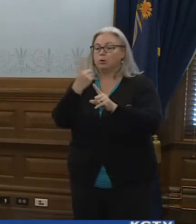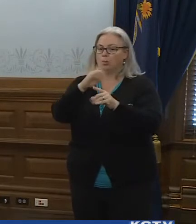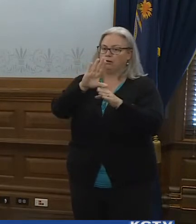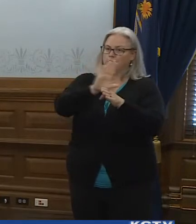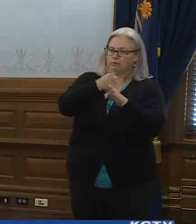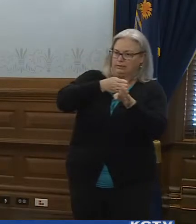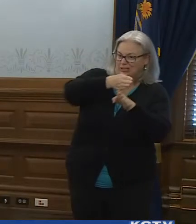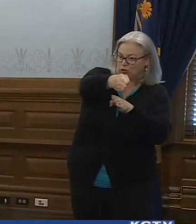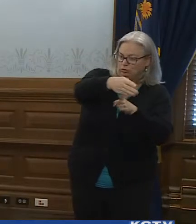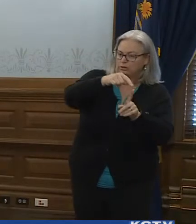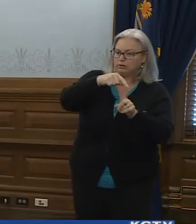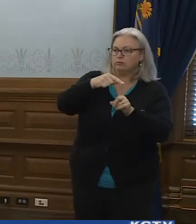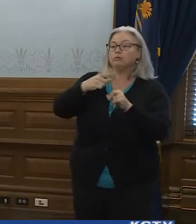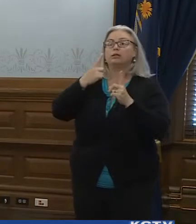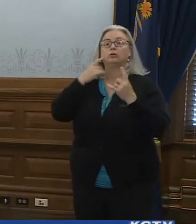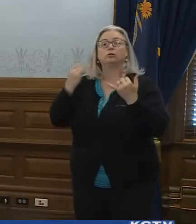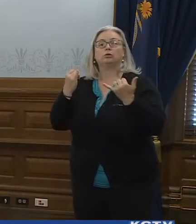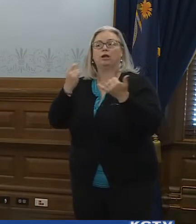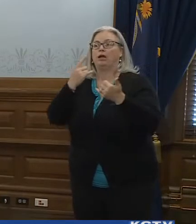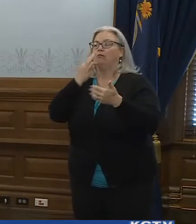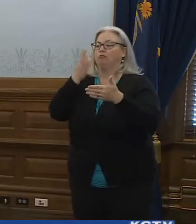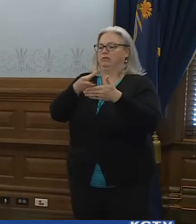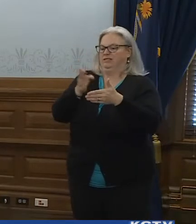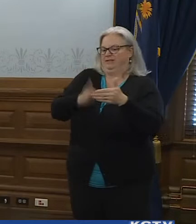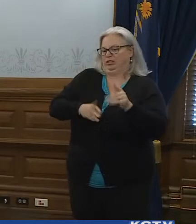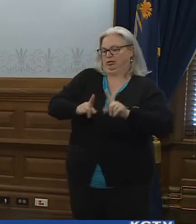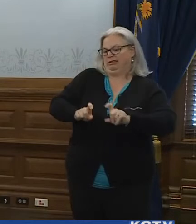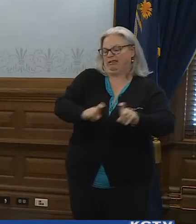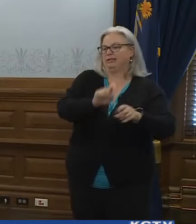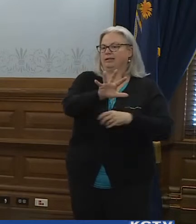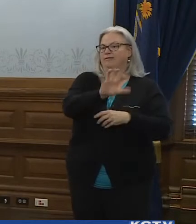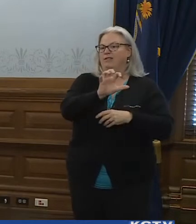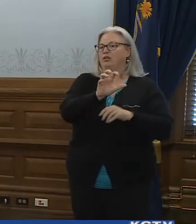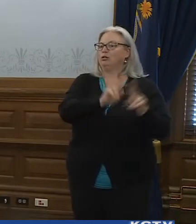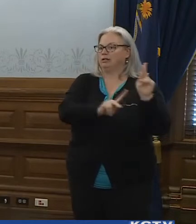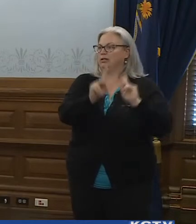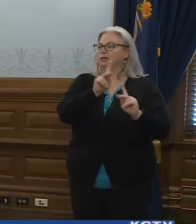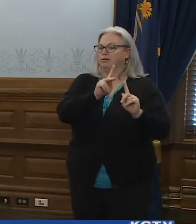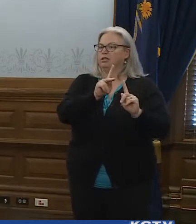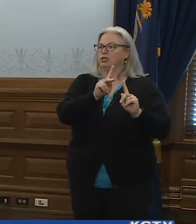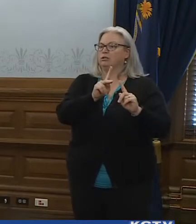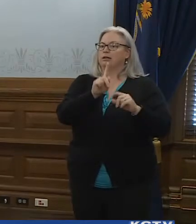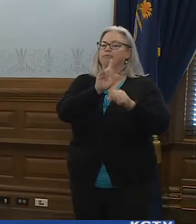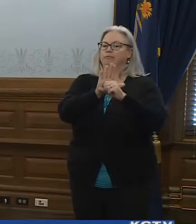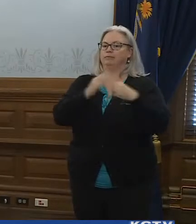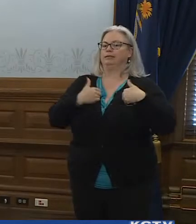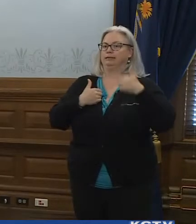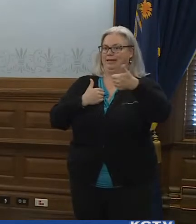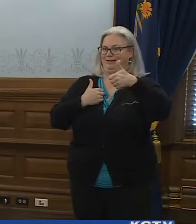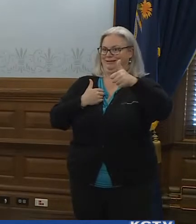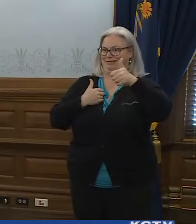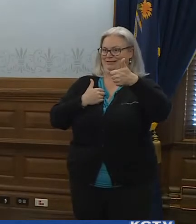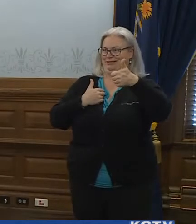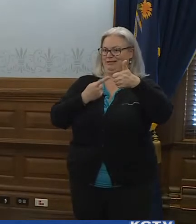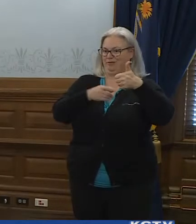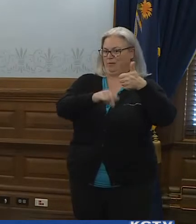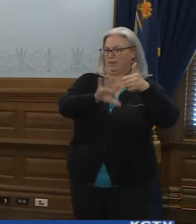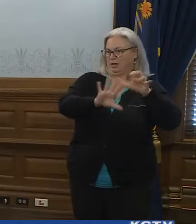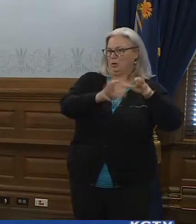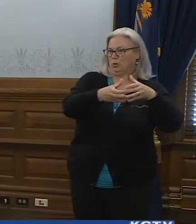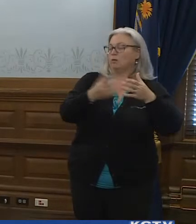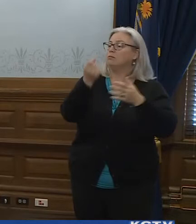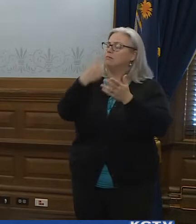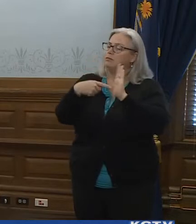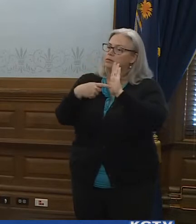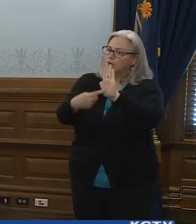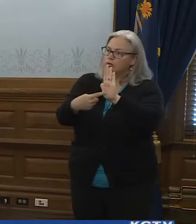industry. And we are today finishing up the testing of 500 individuals, and we've had 10 positives come from that group. But again,